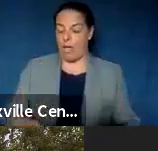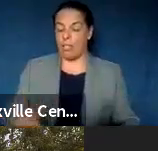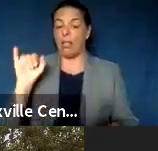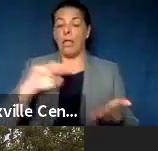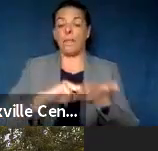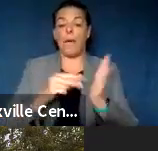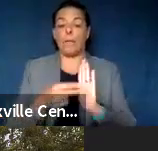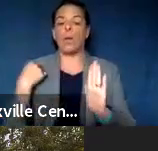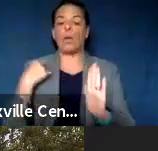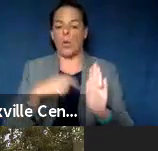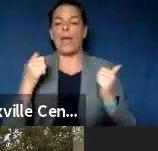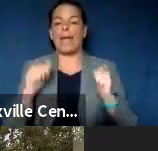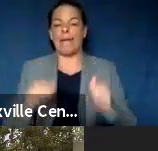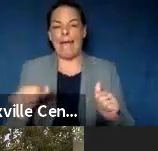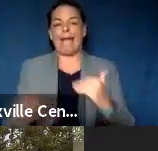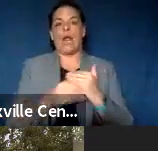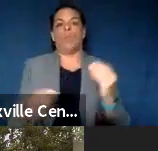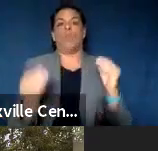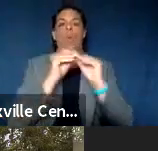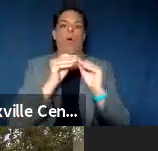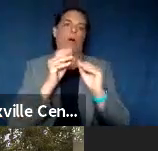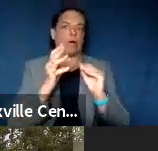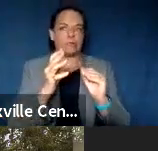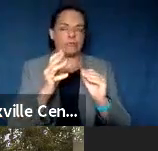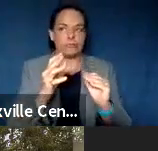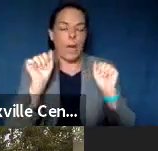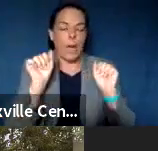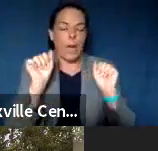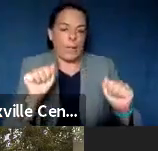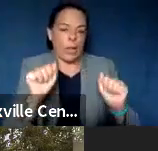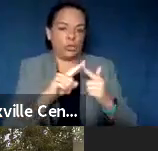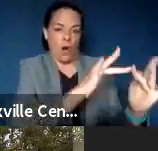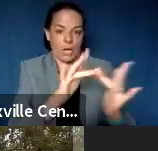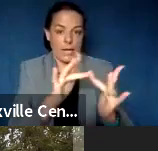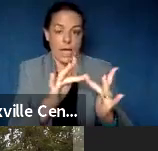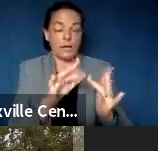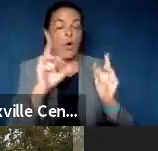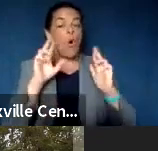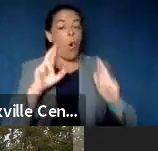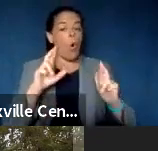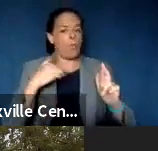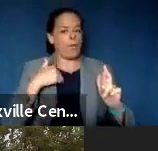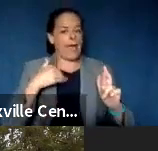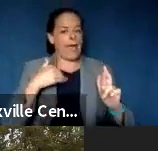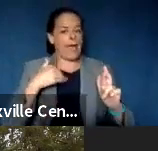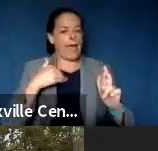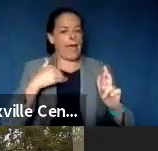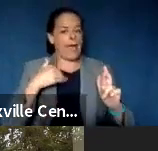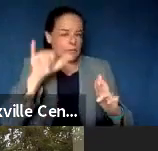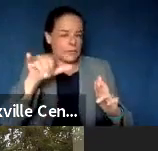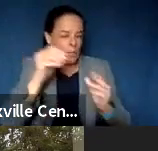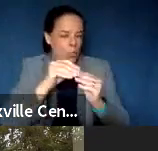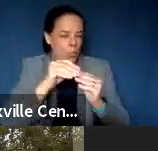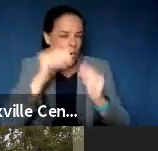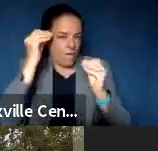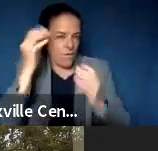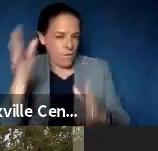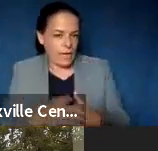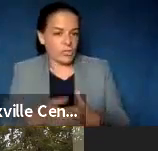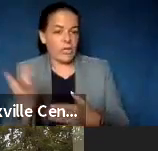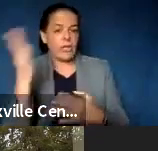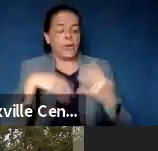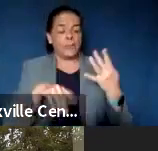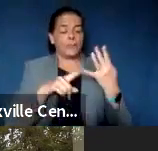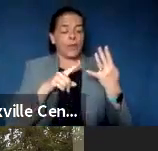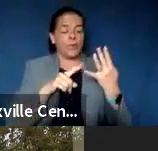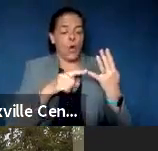tracing services. We hope to have more information on that soon. Our fourth benchmark, healthcare system